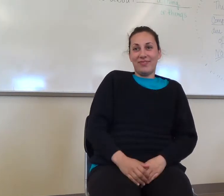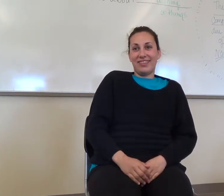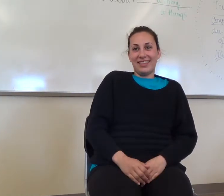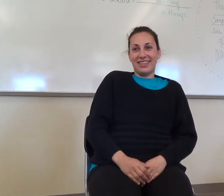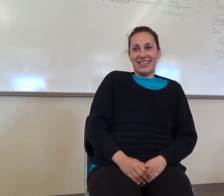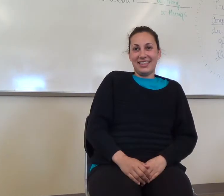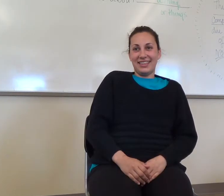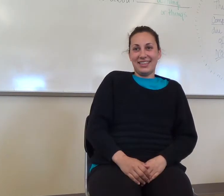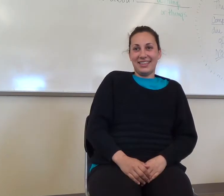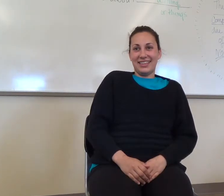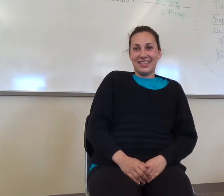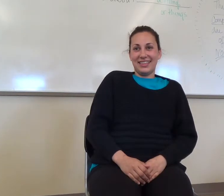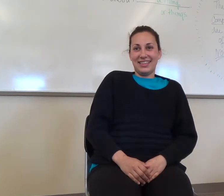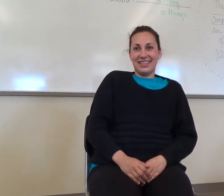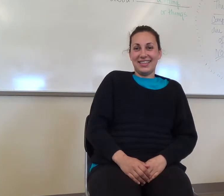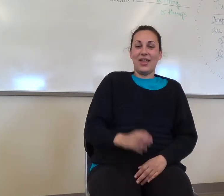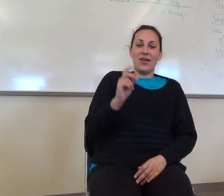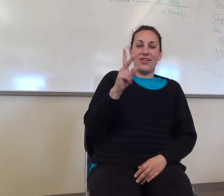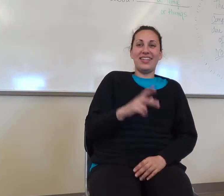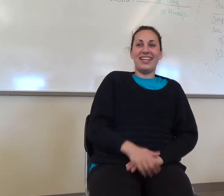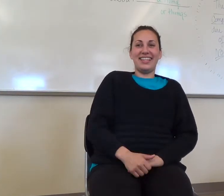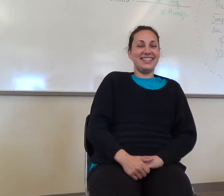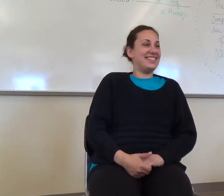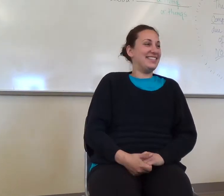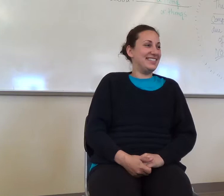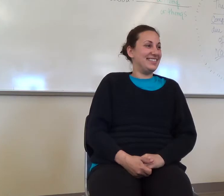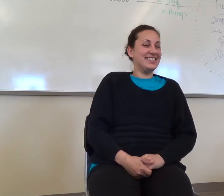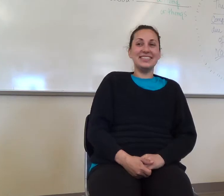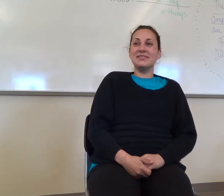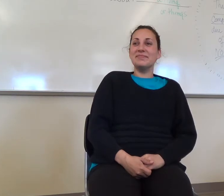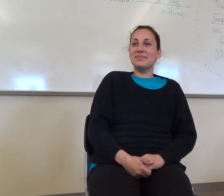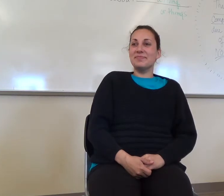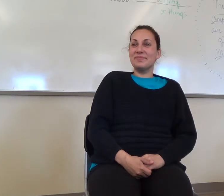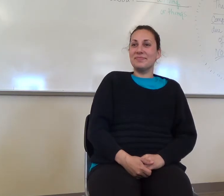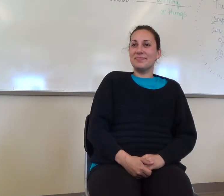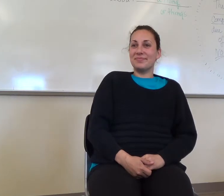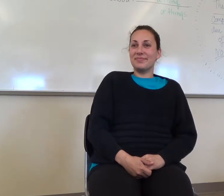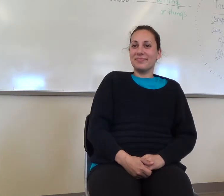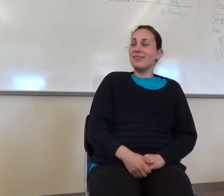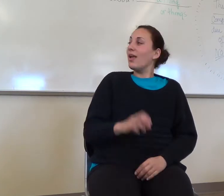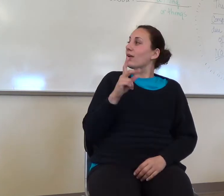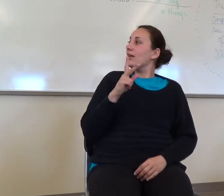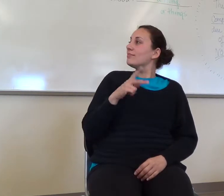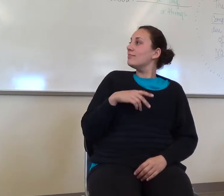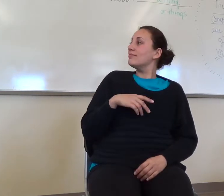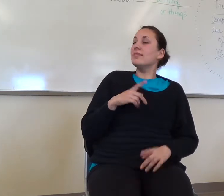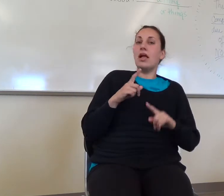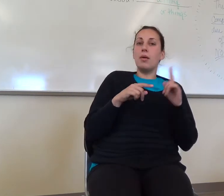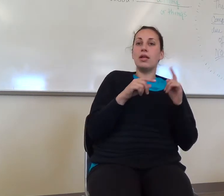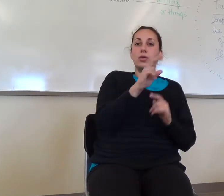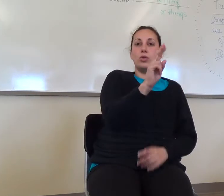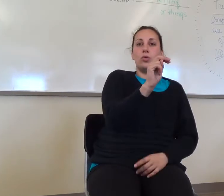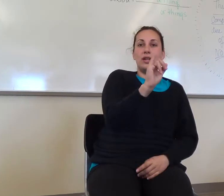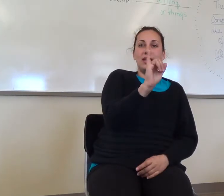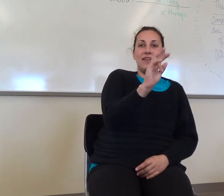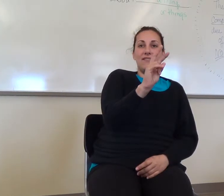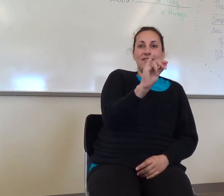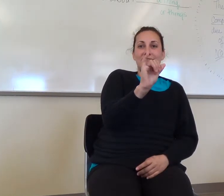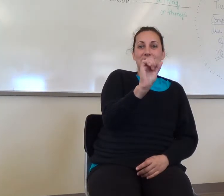up here is a list of reasons, the reasons and dominant. The results of its dominance. This is how it is